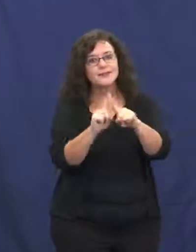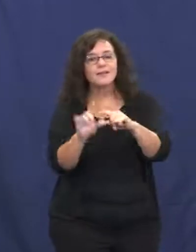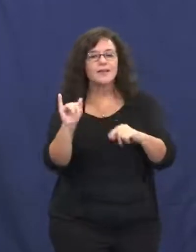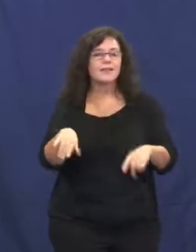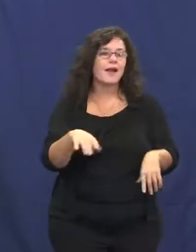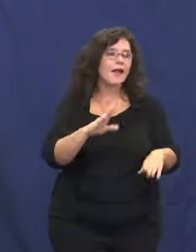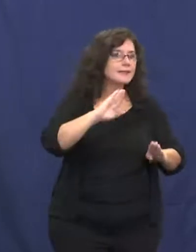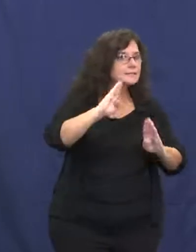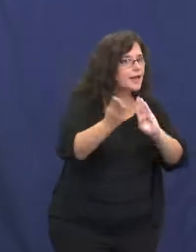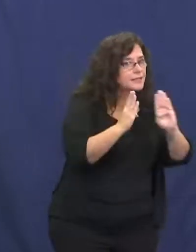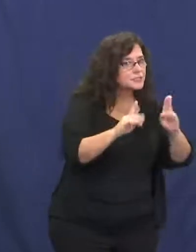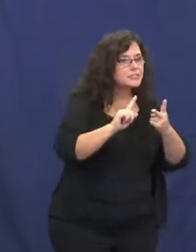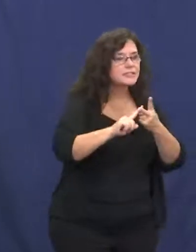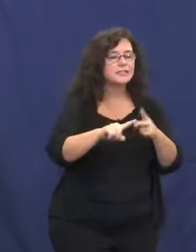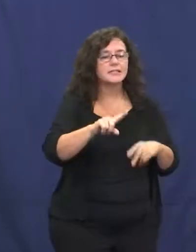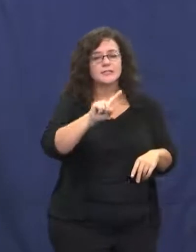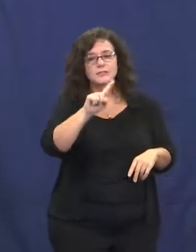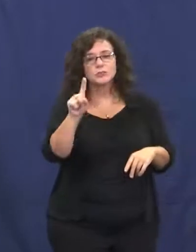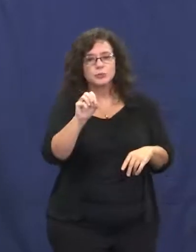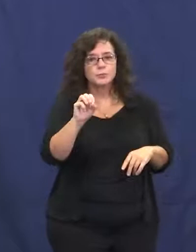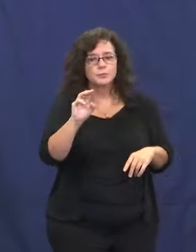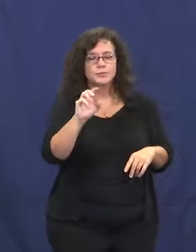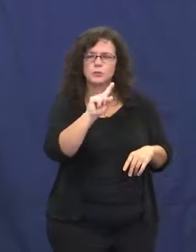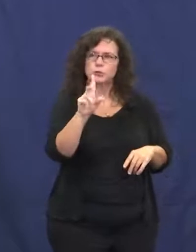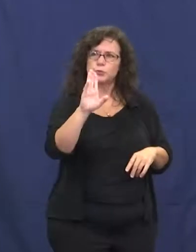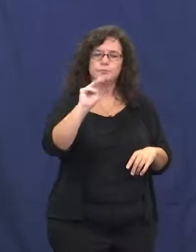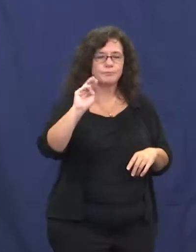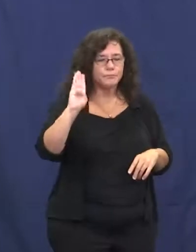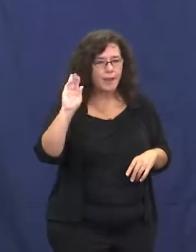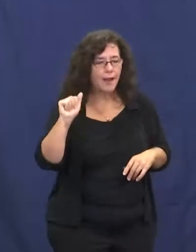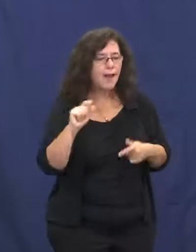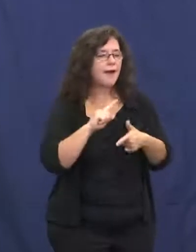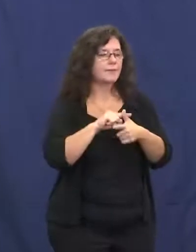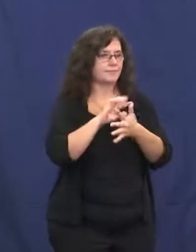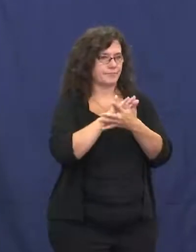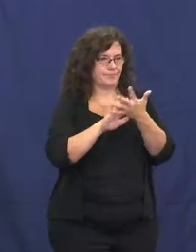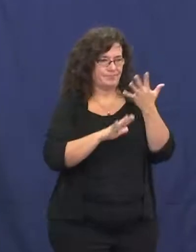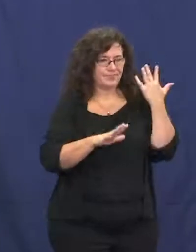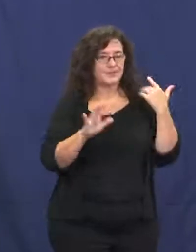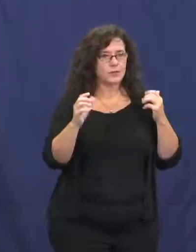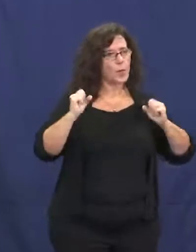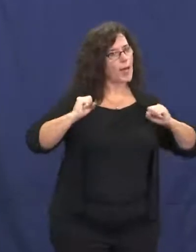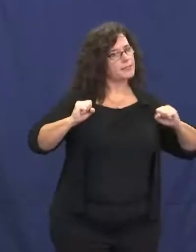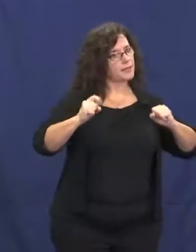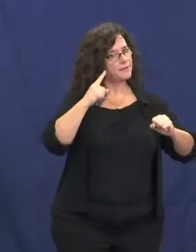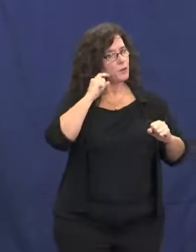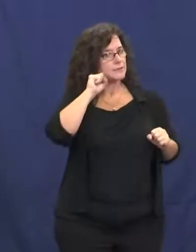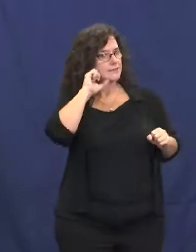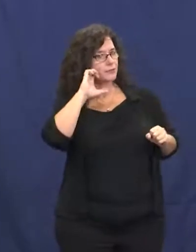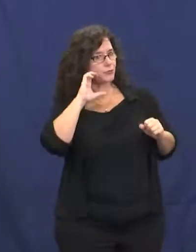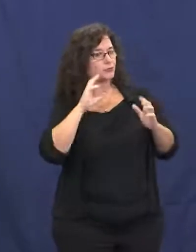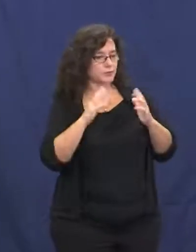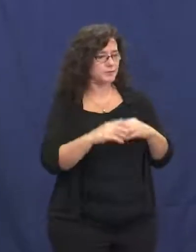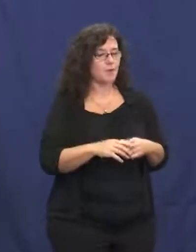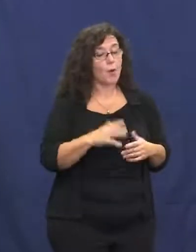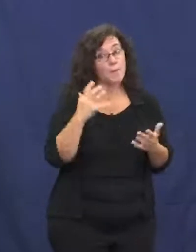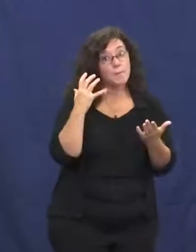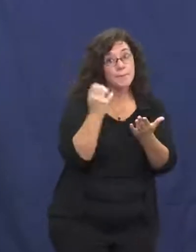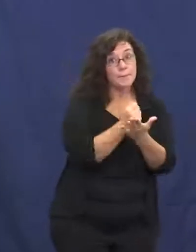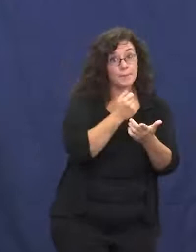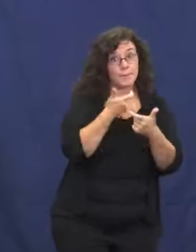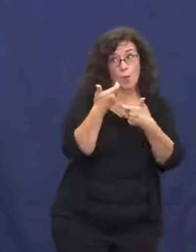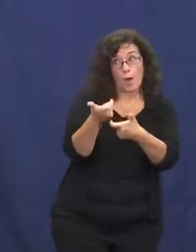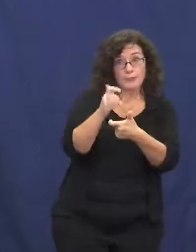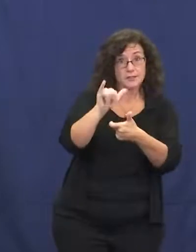and nutritional demonstrations also. So it's going to be a great event, and I hope a lot of people can tune in to gain in access to this and